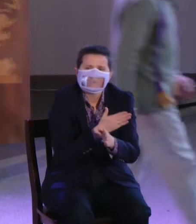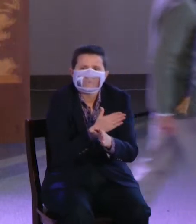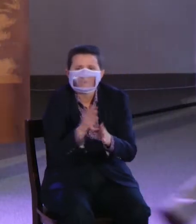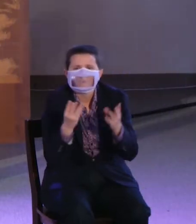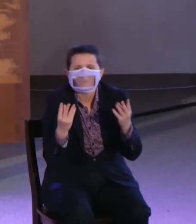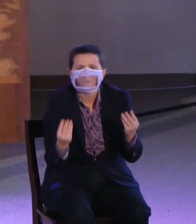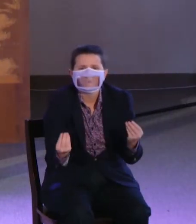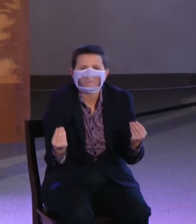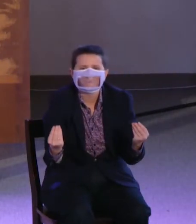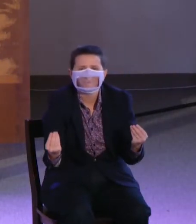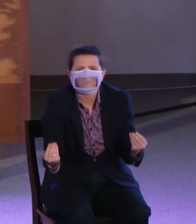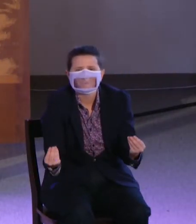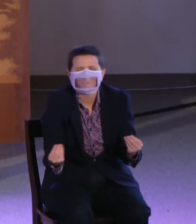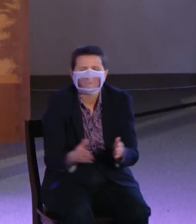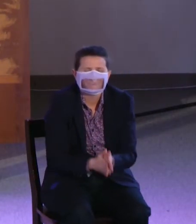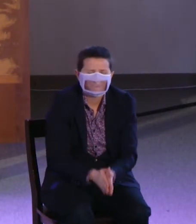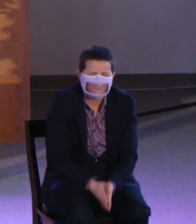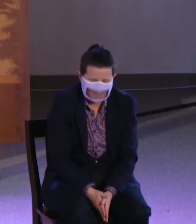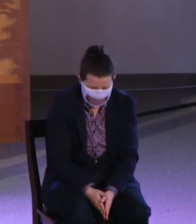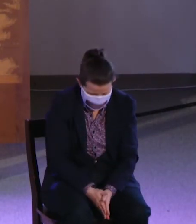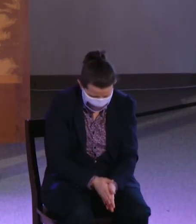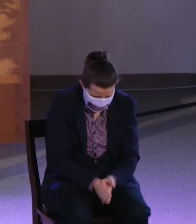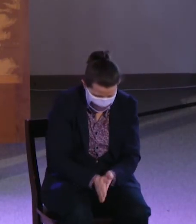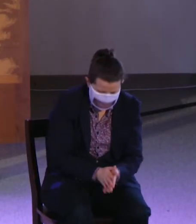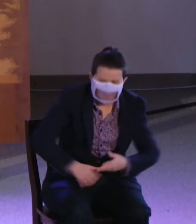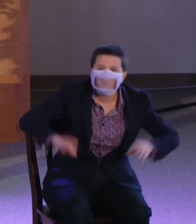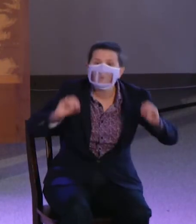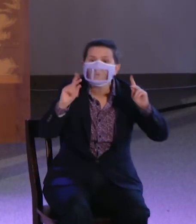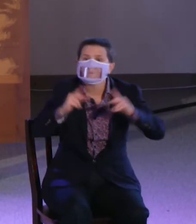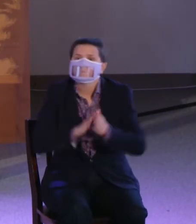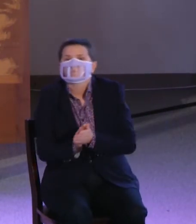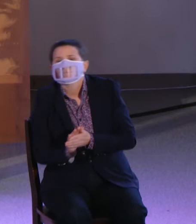All right. Let's take a moment and just go within.